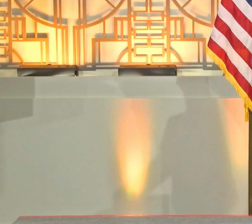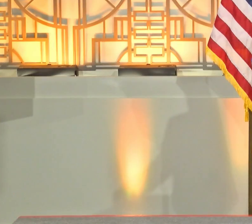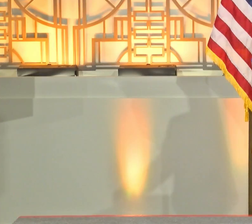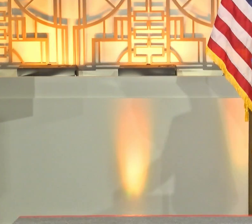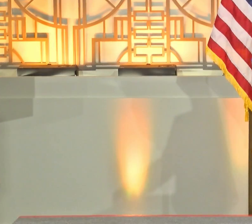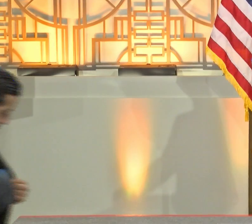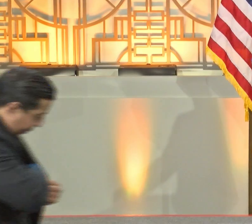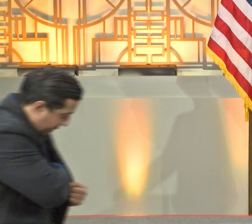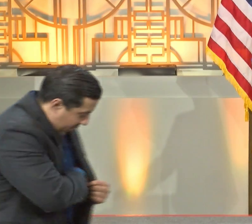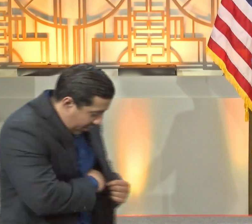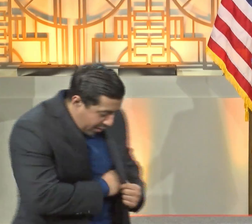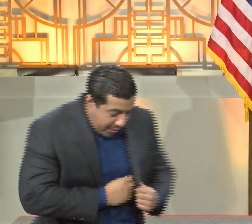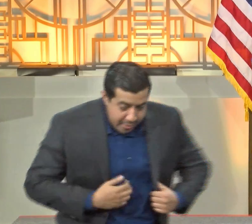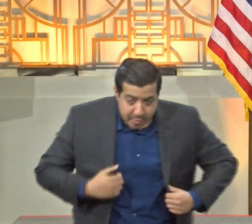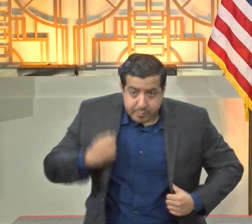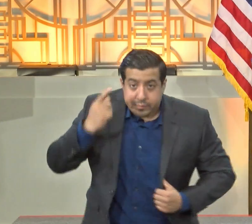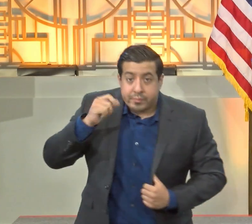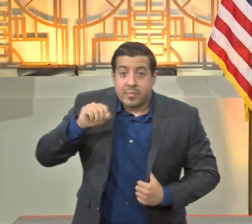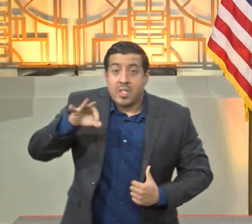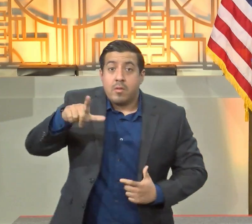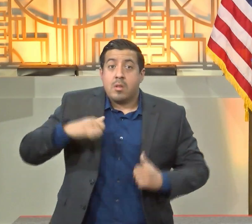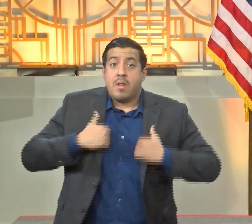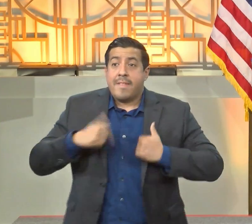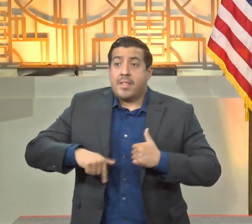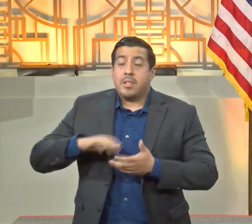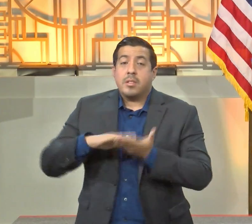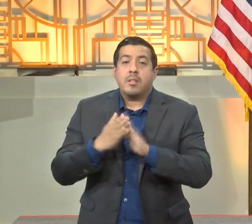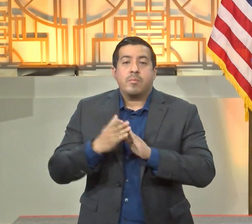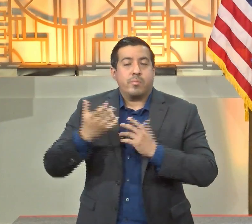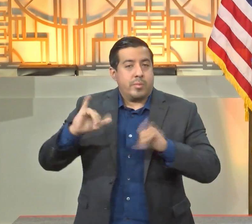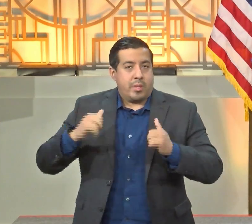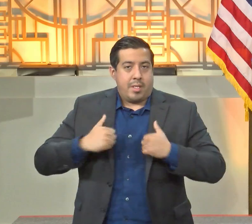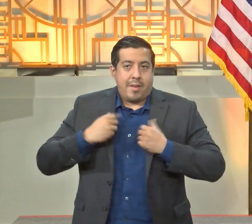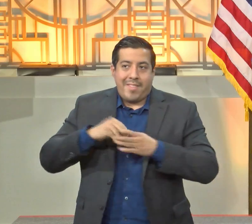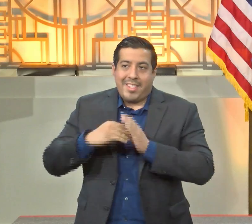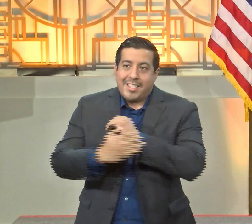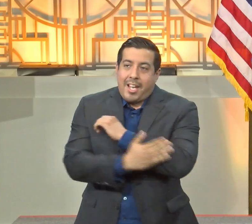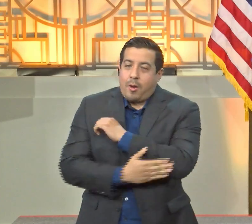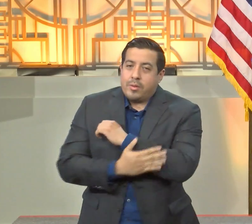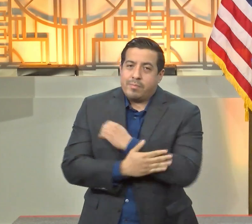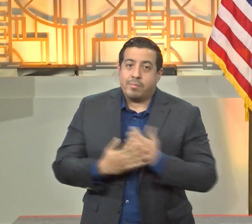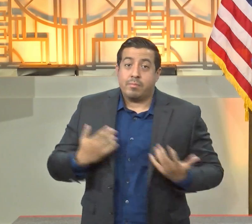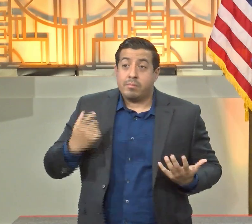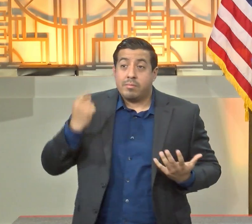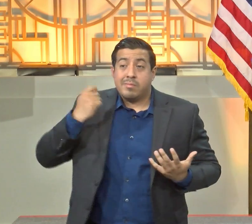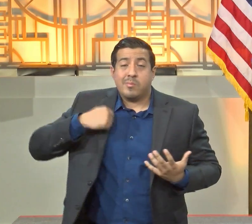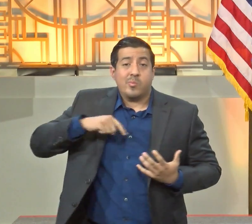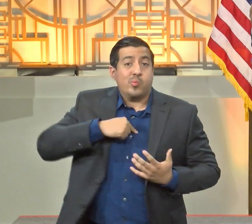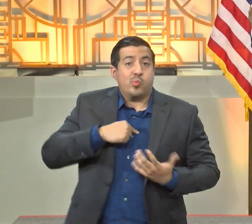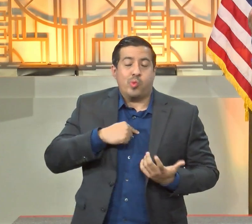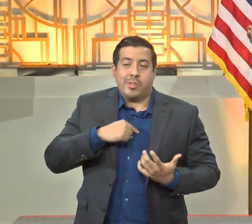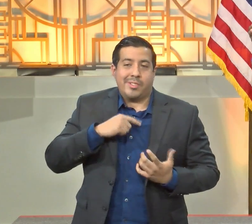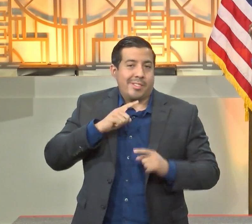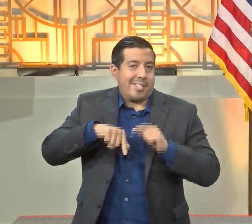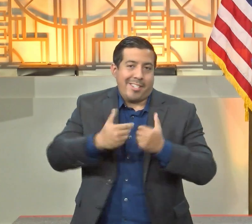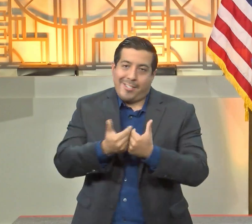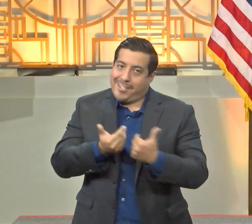in this city, if you live in this city, you also live in the county. We are just